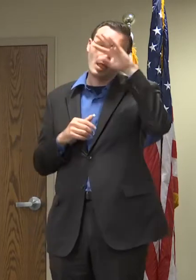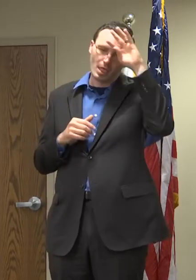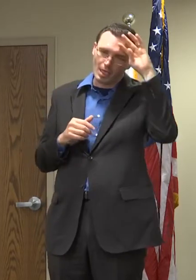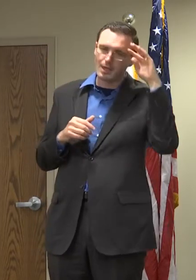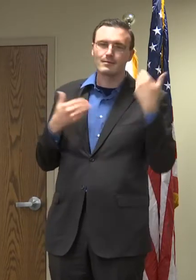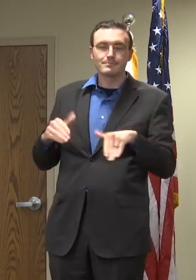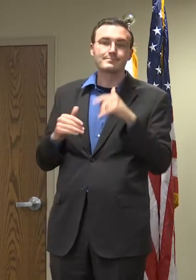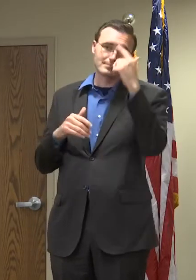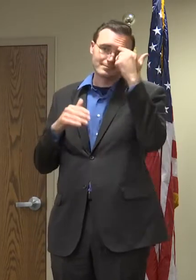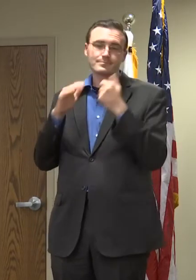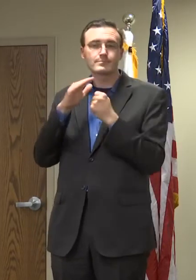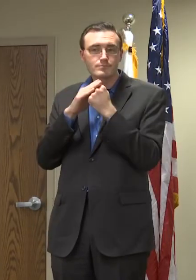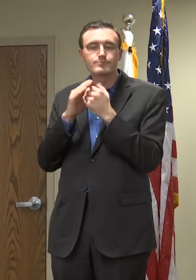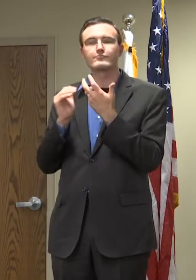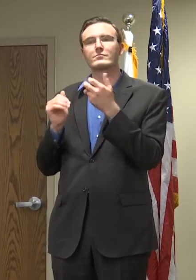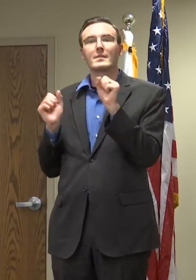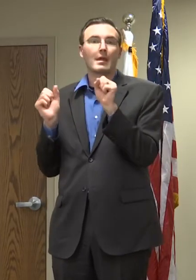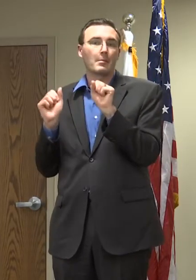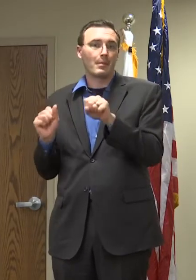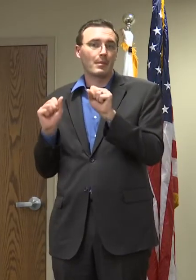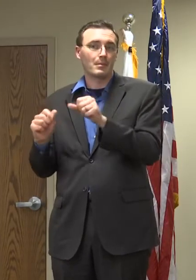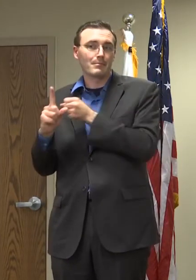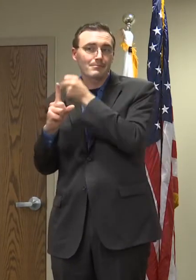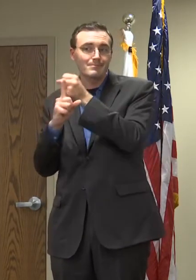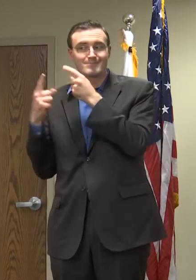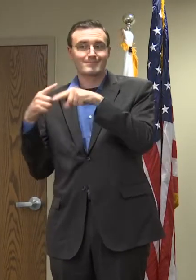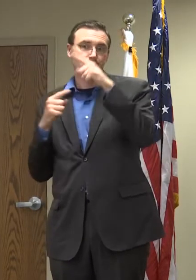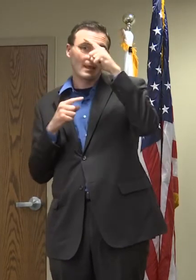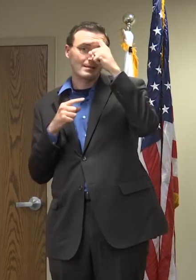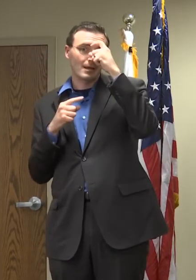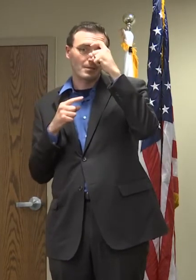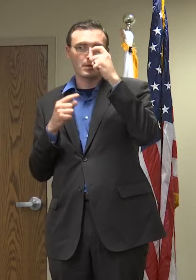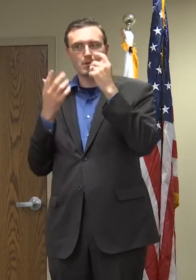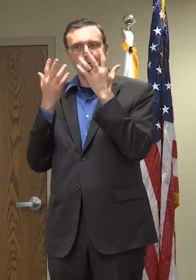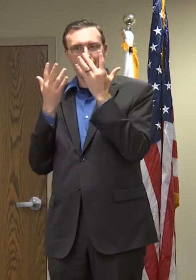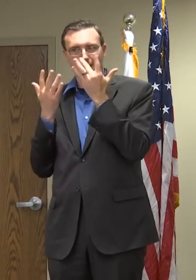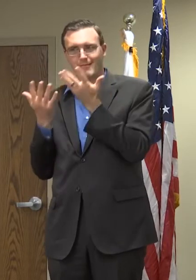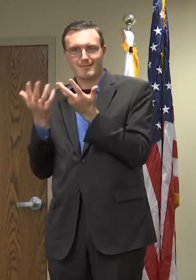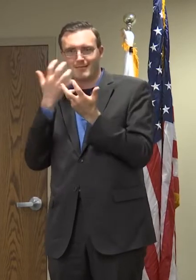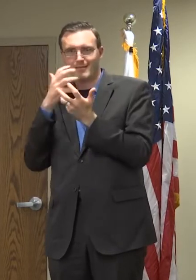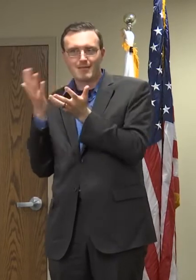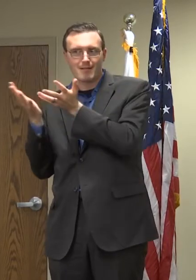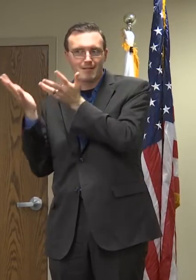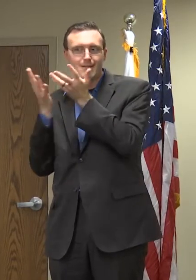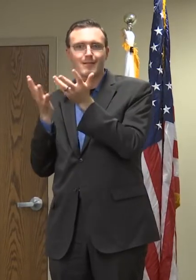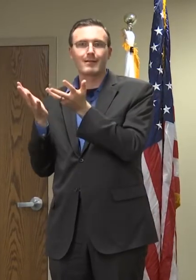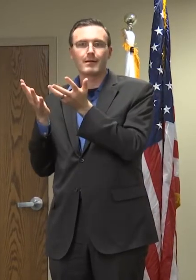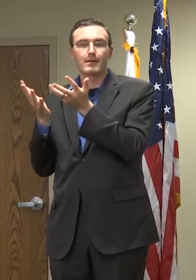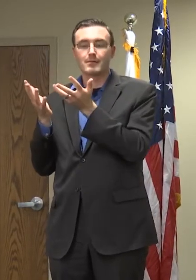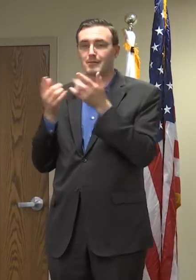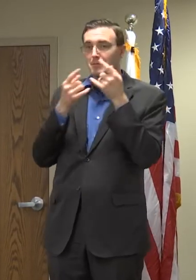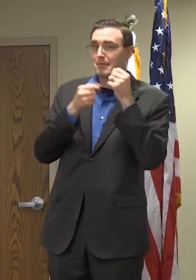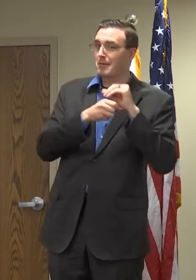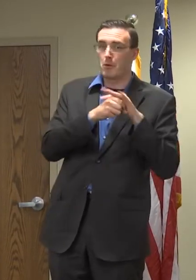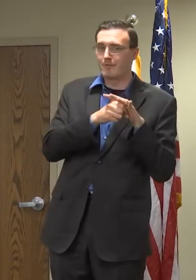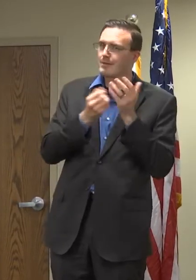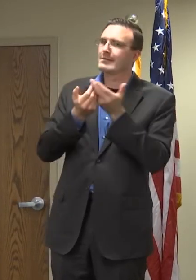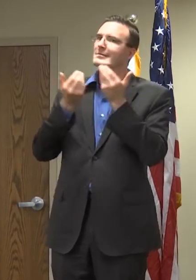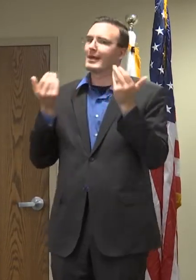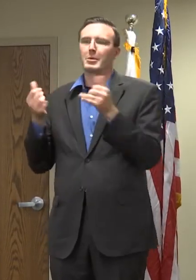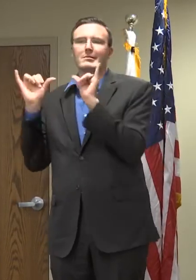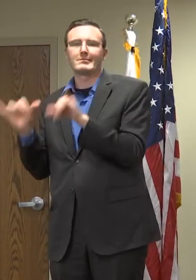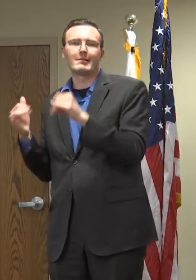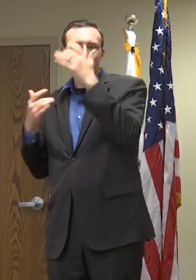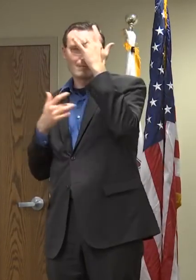virus, which all increase during the summer months. But whenever you can, and I mean this, move it outdoors. So